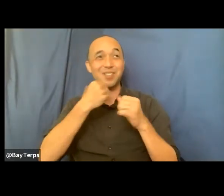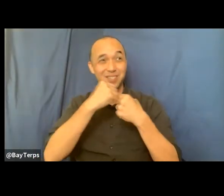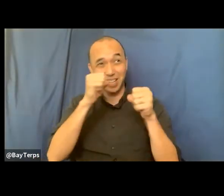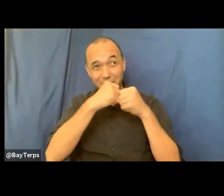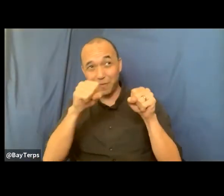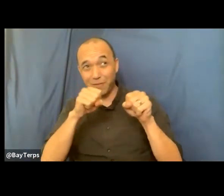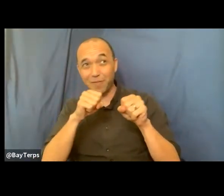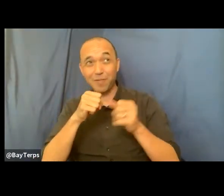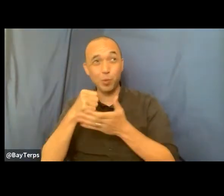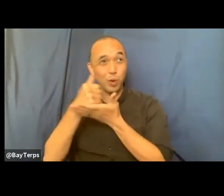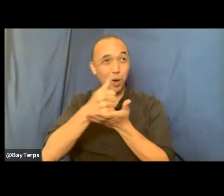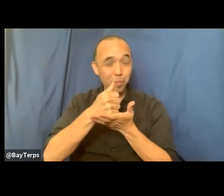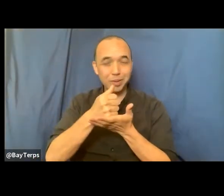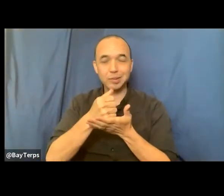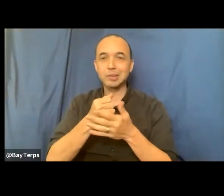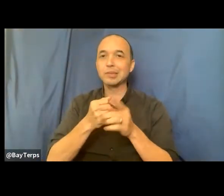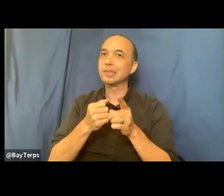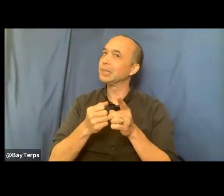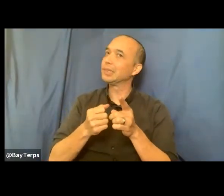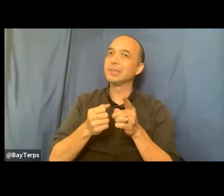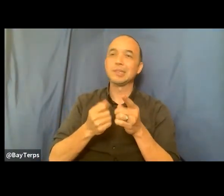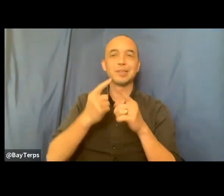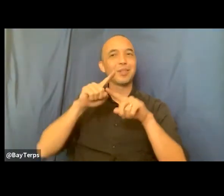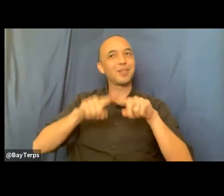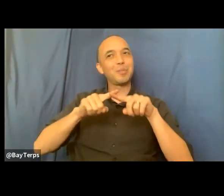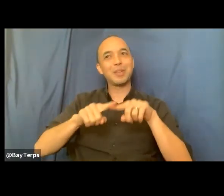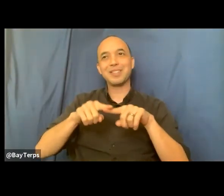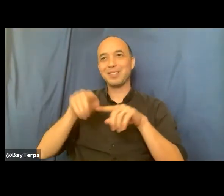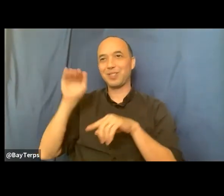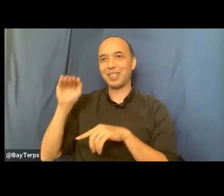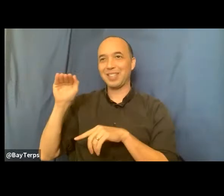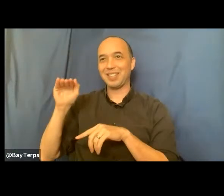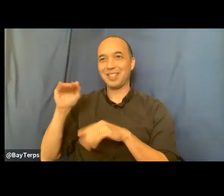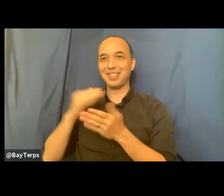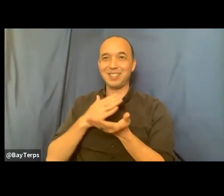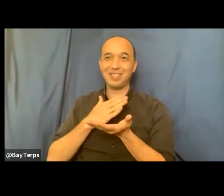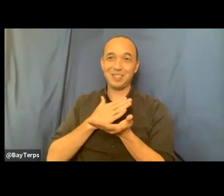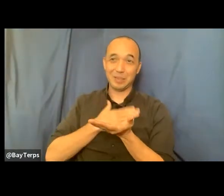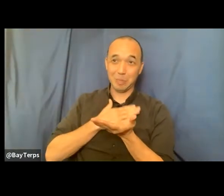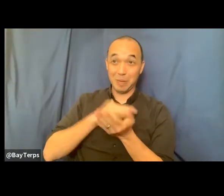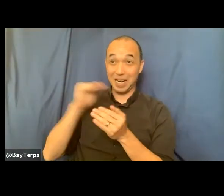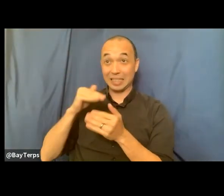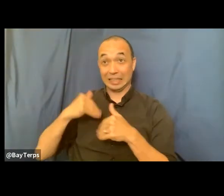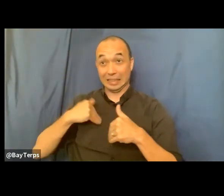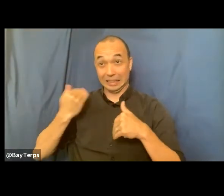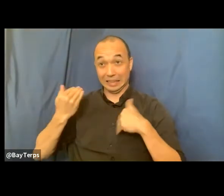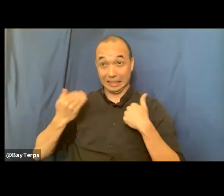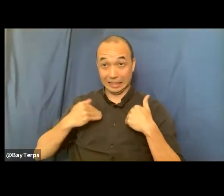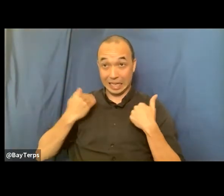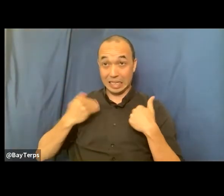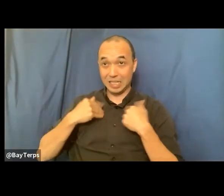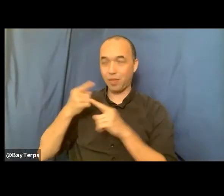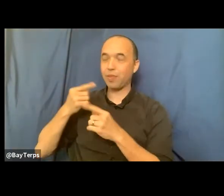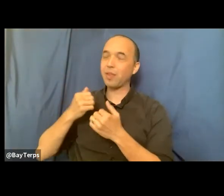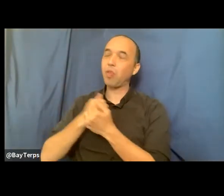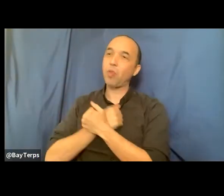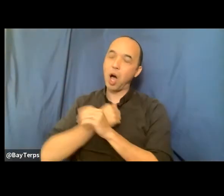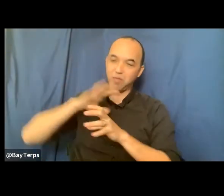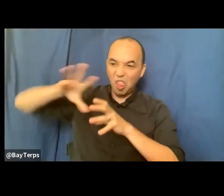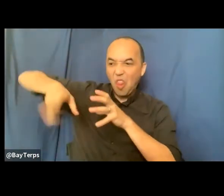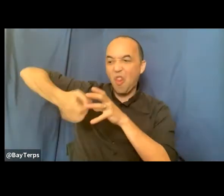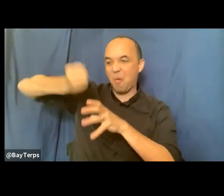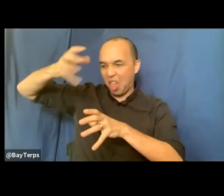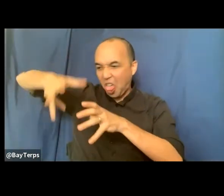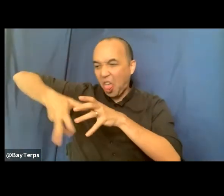on the kids. My kids are still pretty young. They love getting their hands dirty, scooping out and pulling out all the